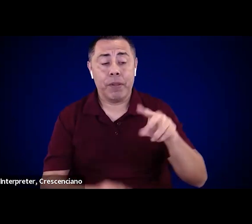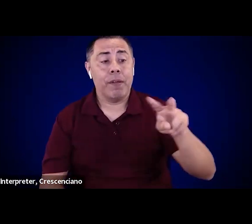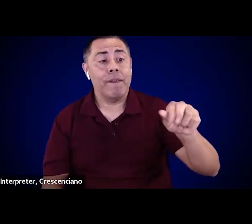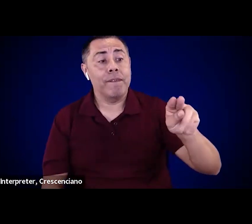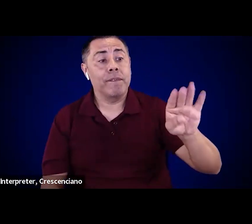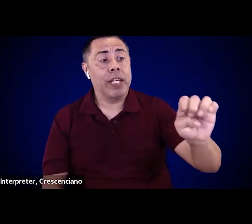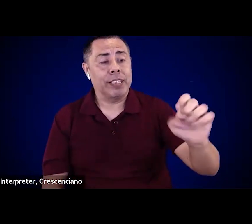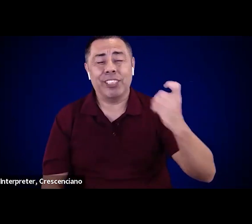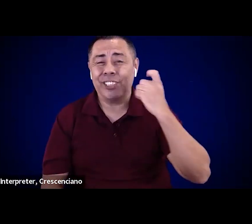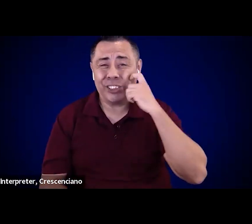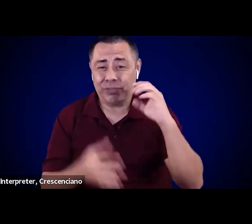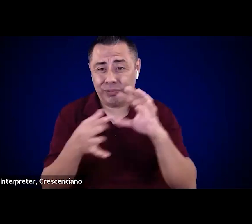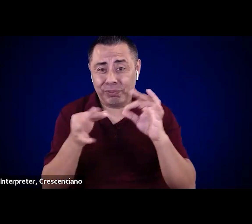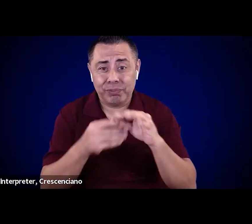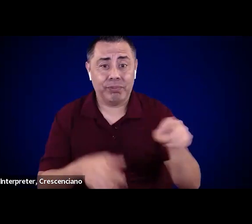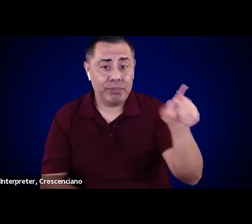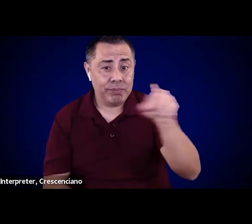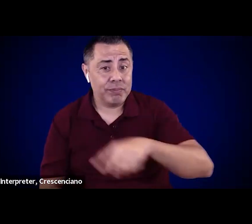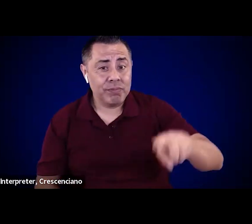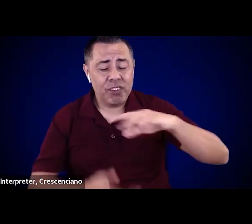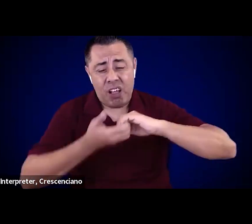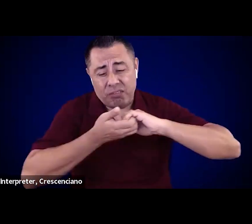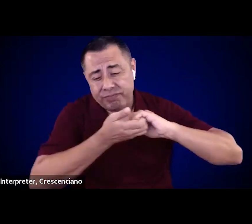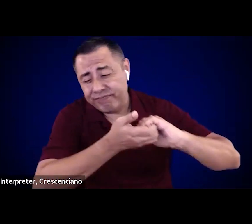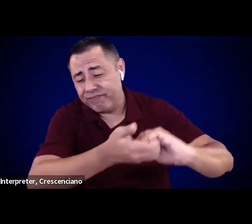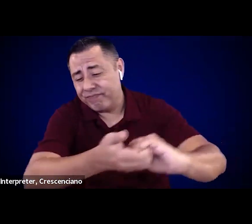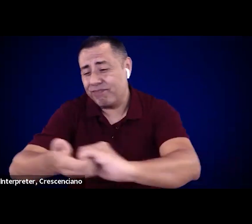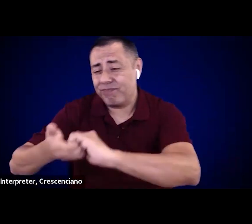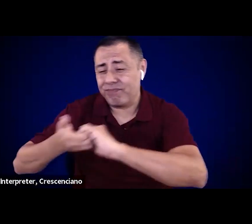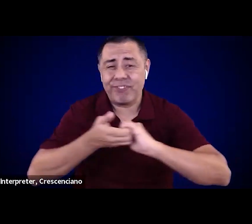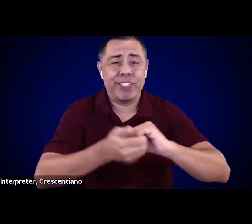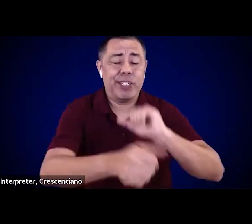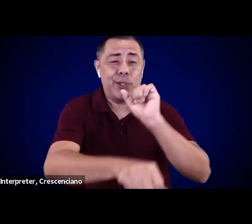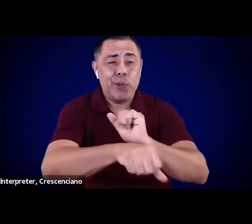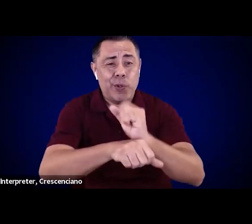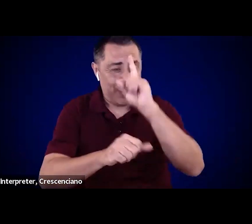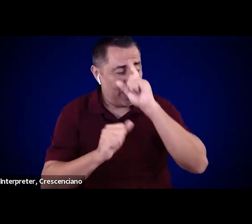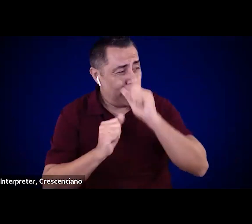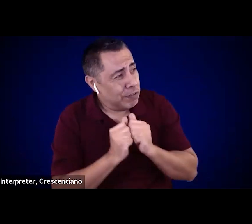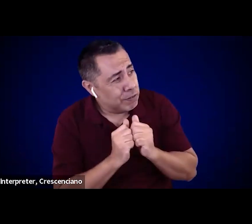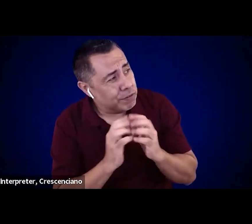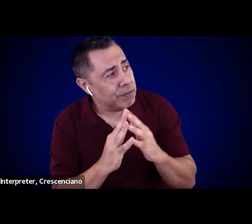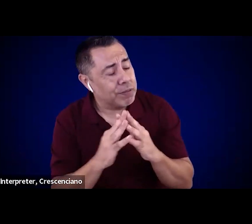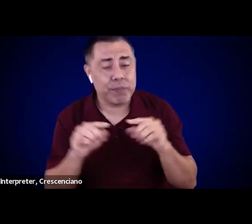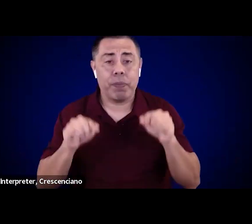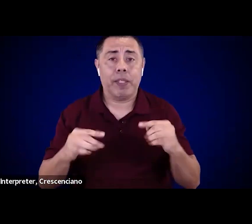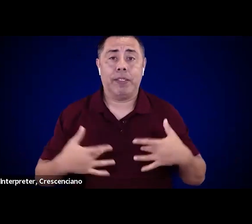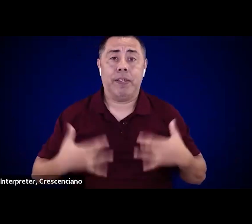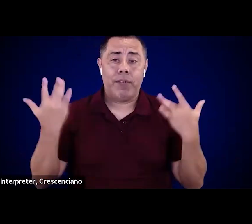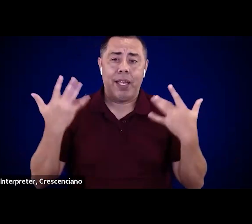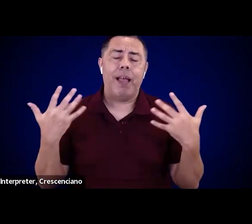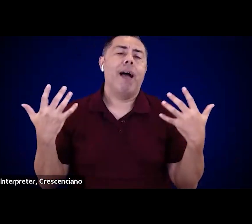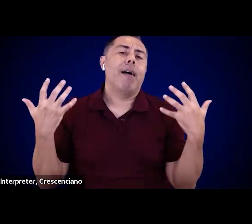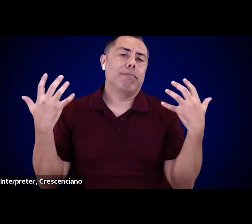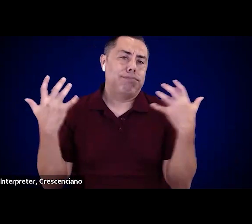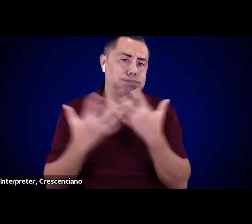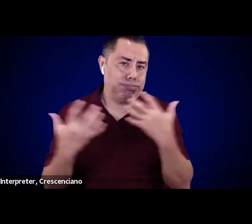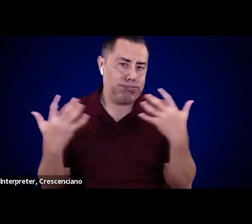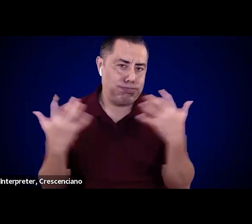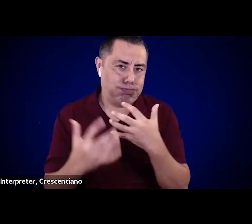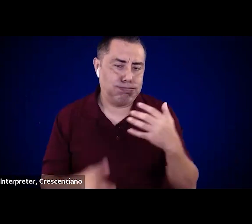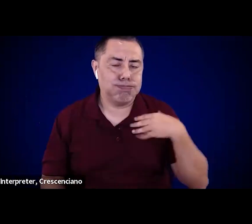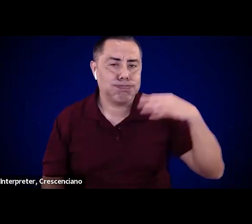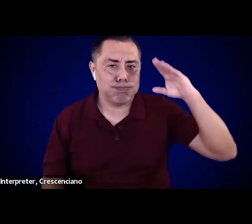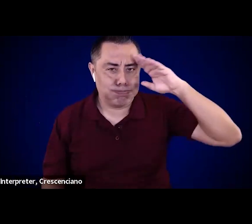did to make this happen. Having worked behind the scenes to make these types of events happen, I absolutely know all of the work that